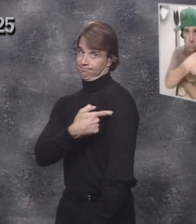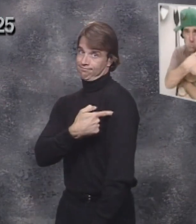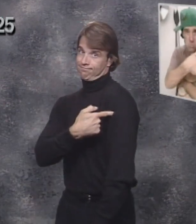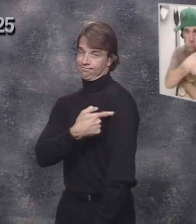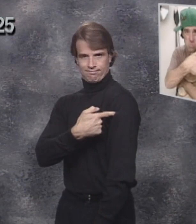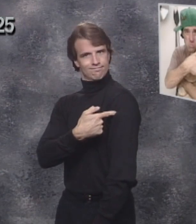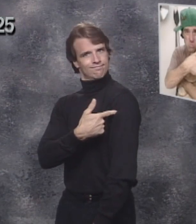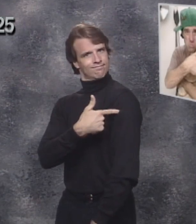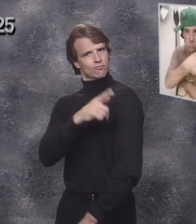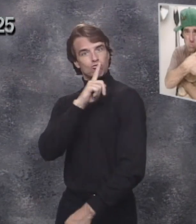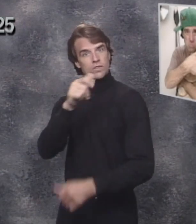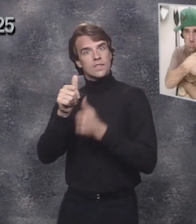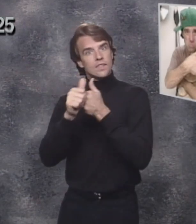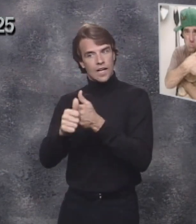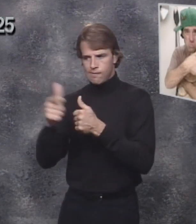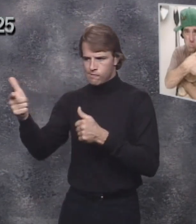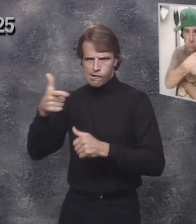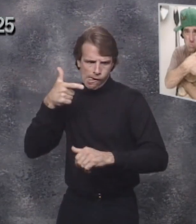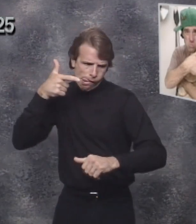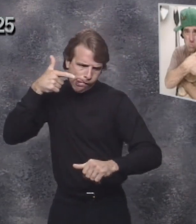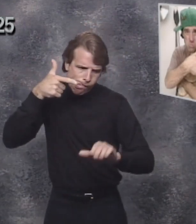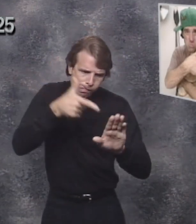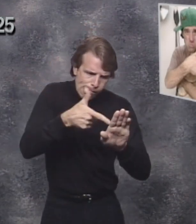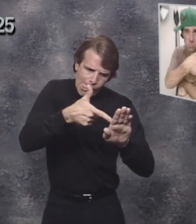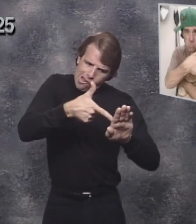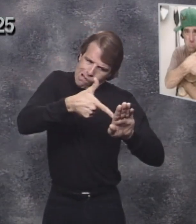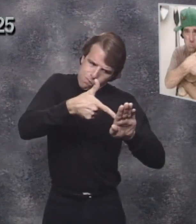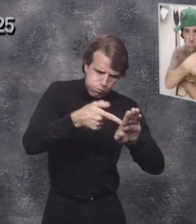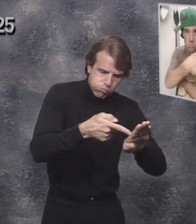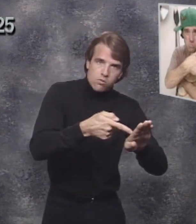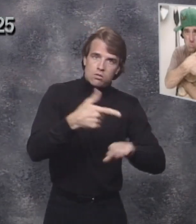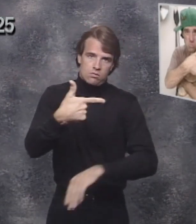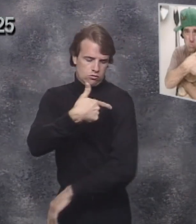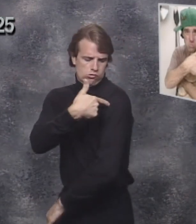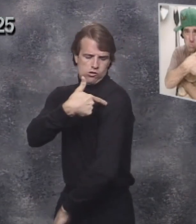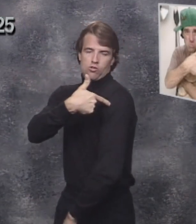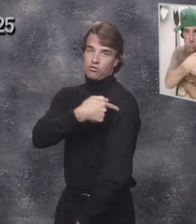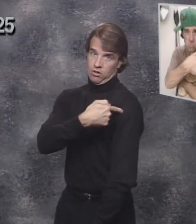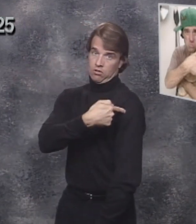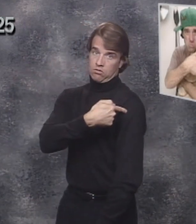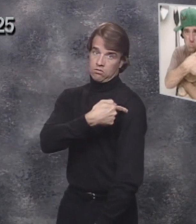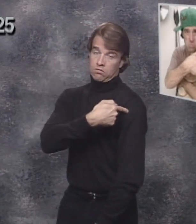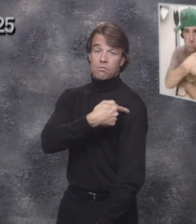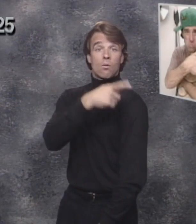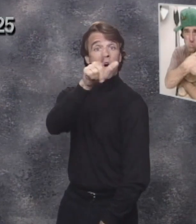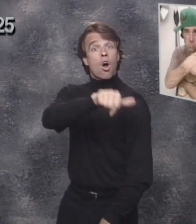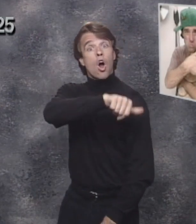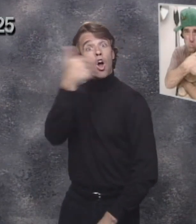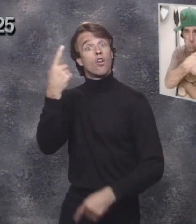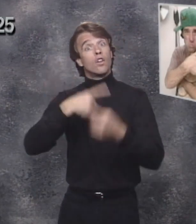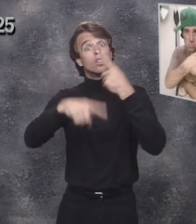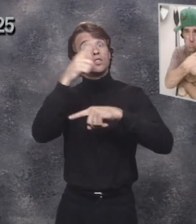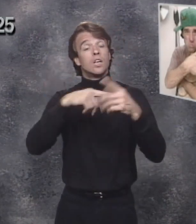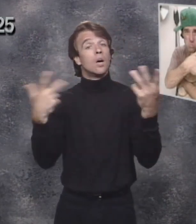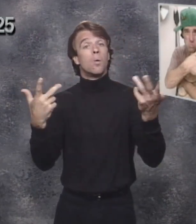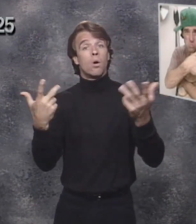Shot. This exemplifies how we get shots. Oh, there is another